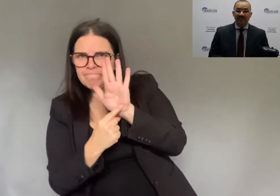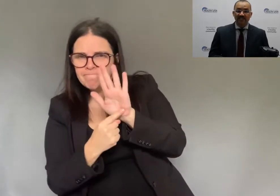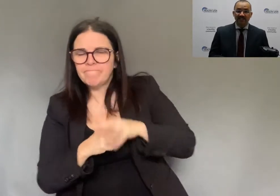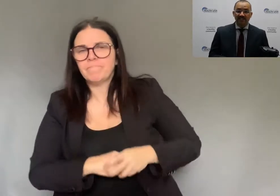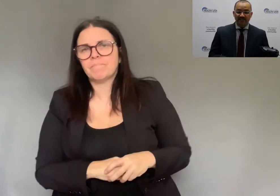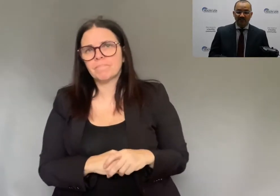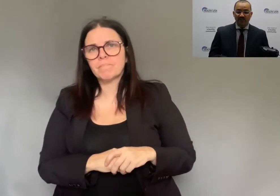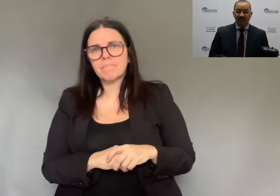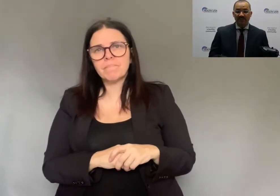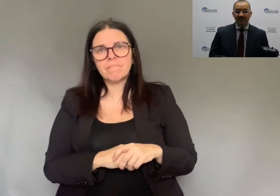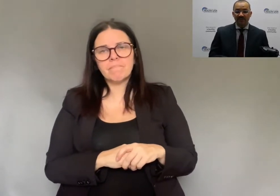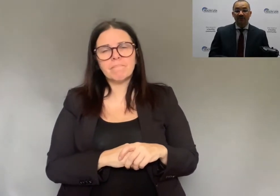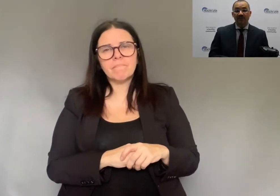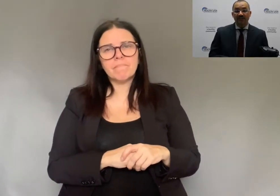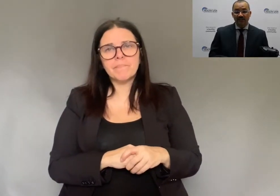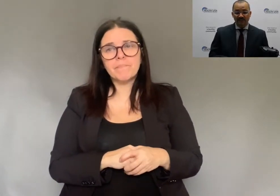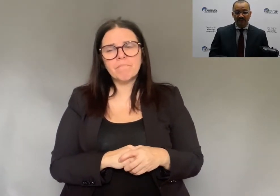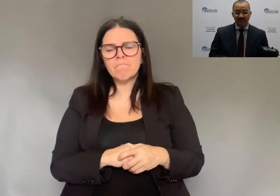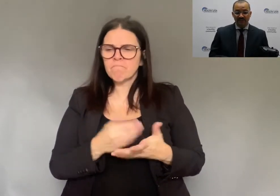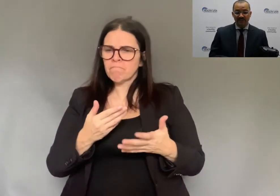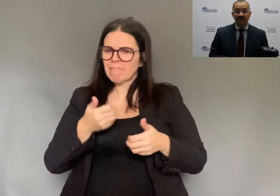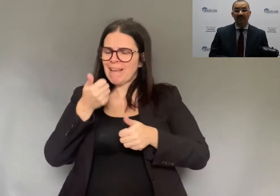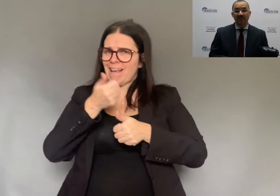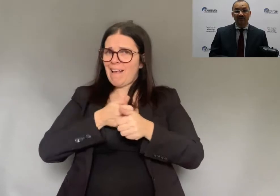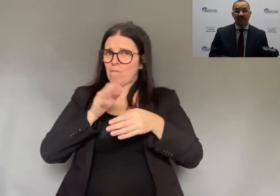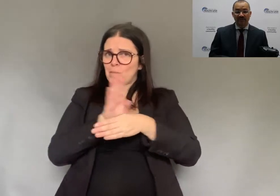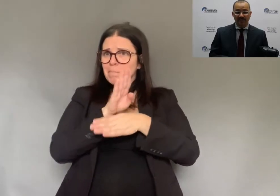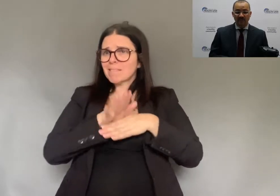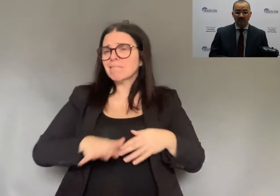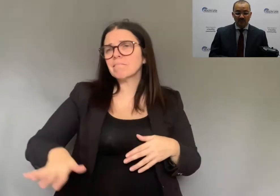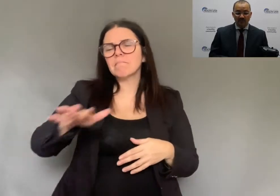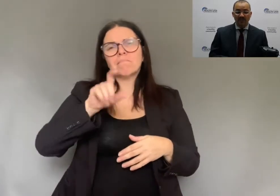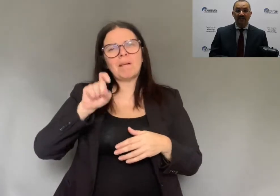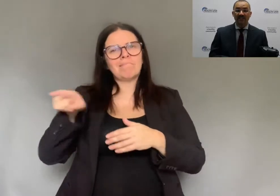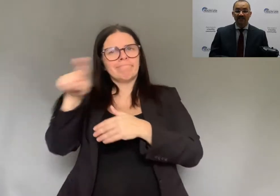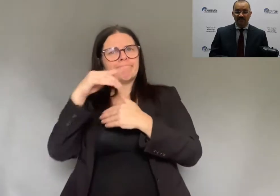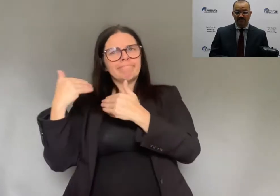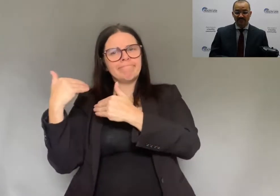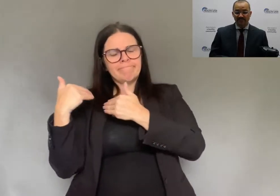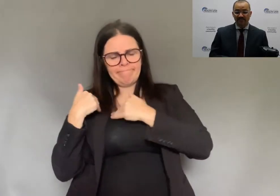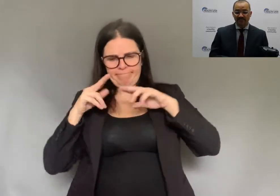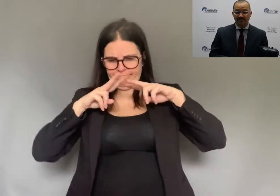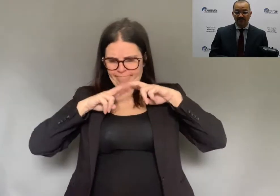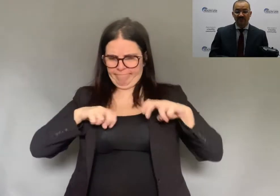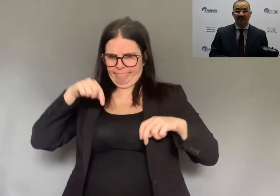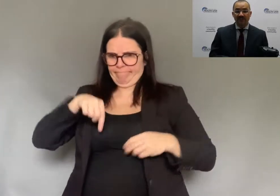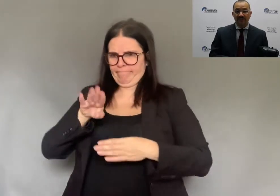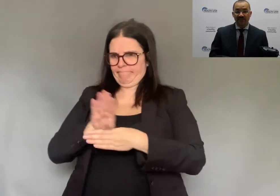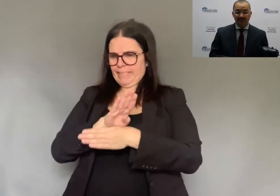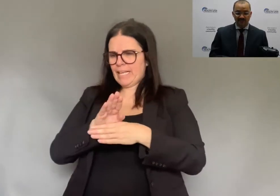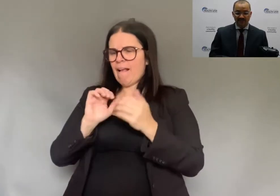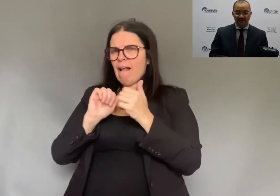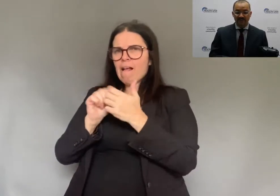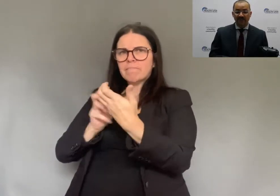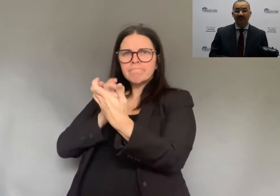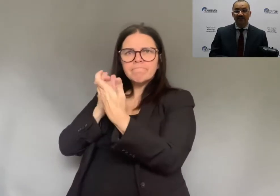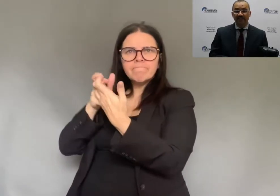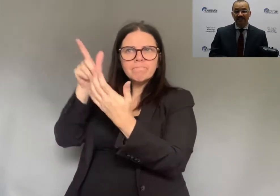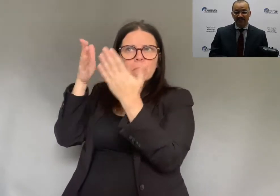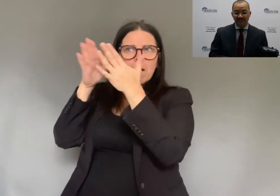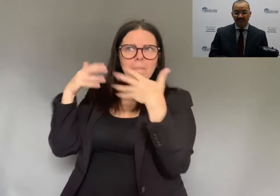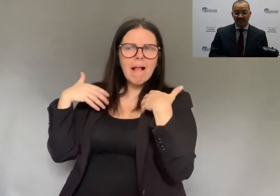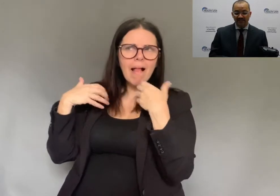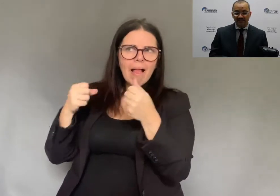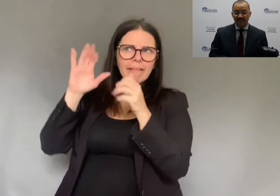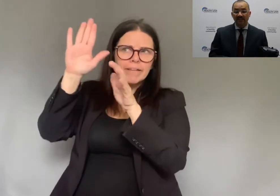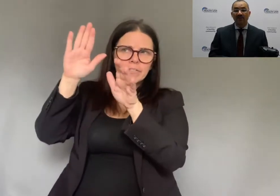Each business and workplace should conduct a risk assessment to determine what additional public health measures should be adopted to address their unique set